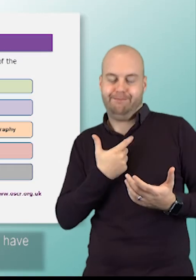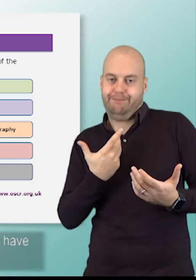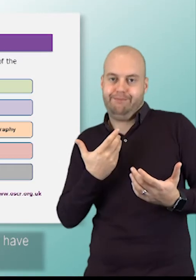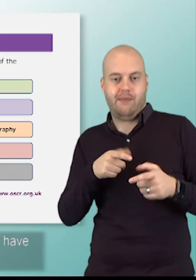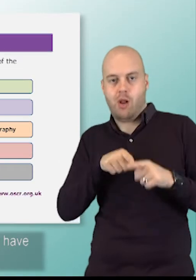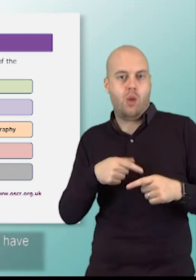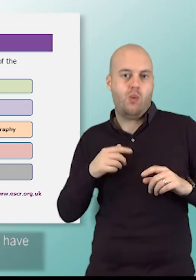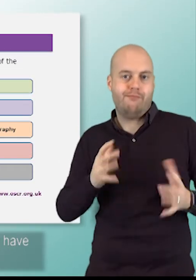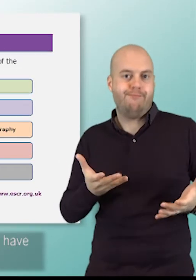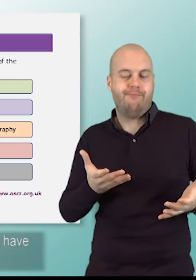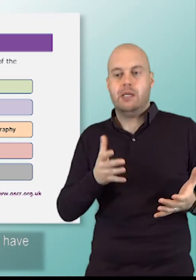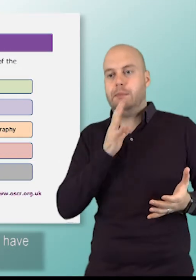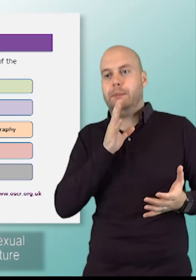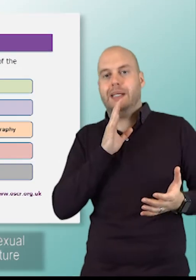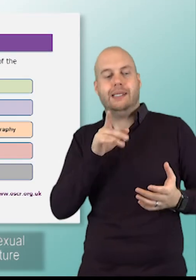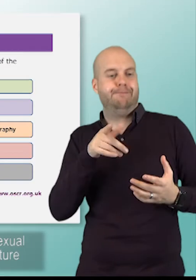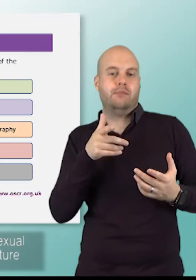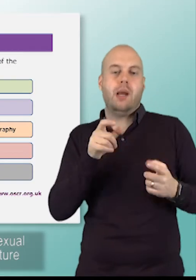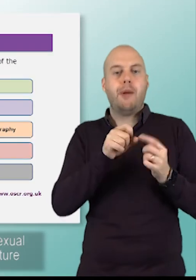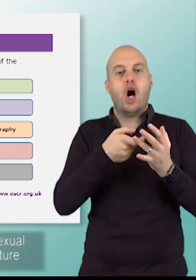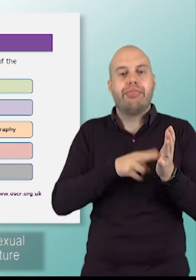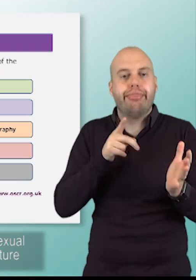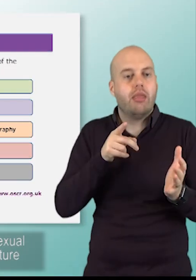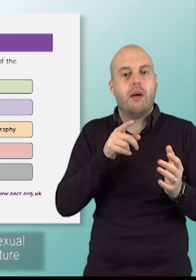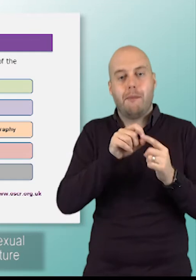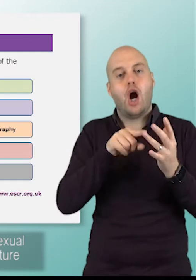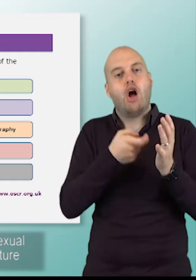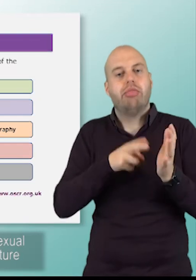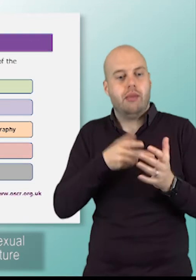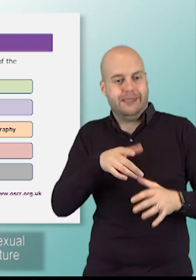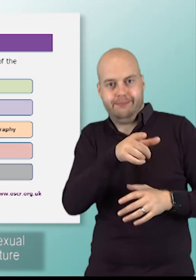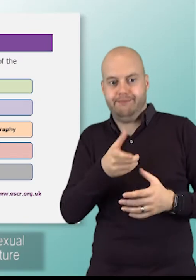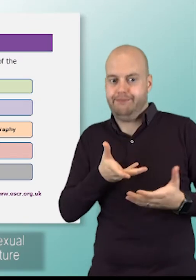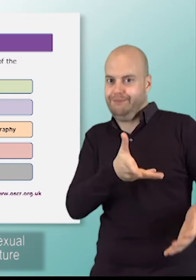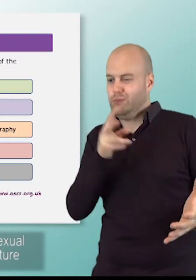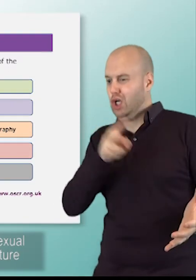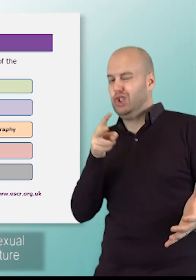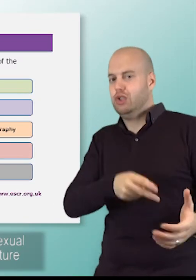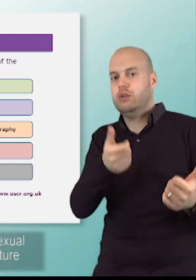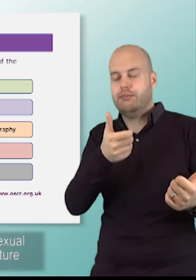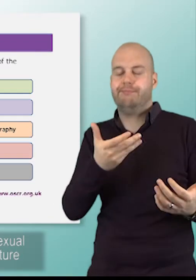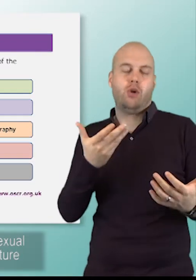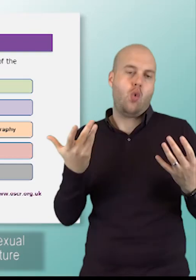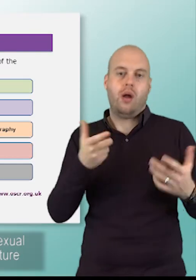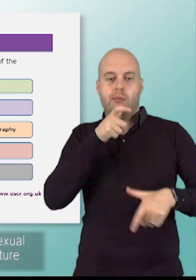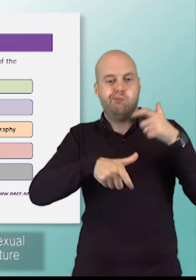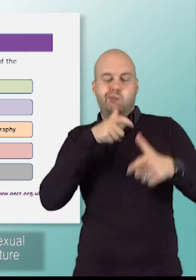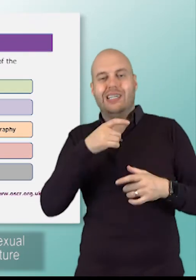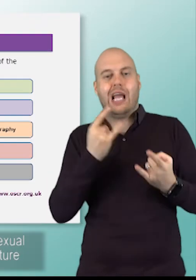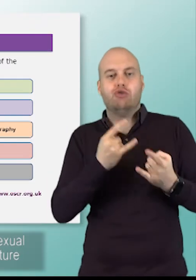in inappropriate conduct involving pornography. They have engaged in inappropriate sexual conduct. They've been saying things